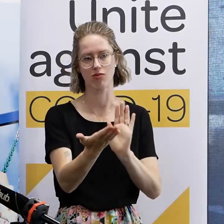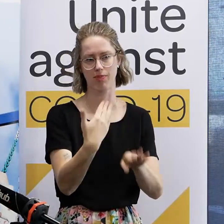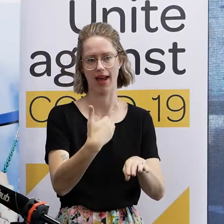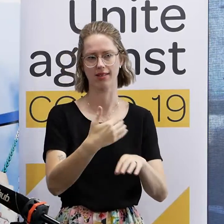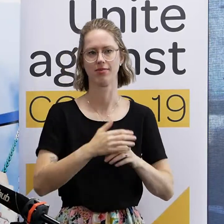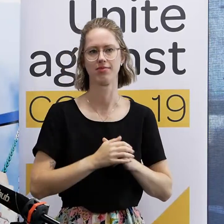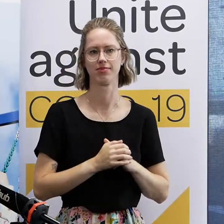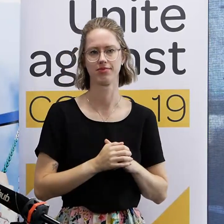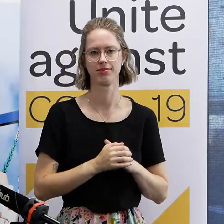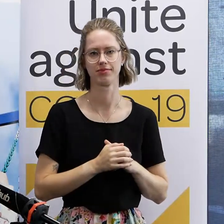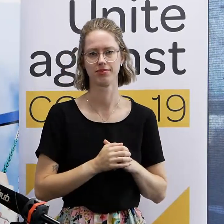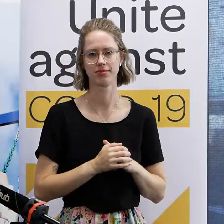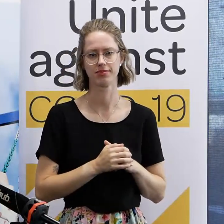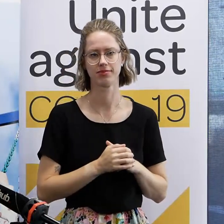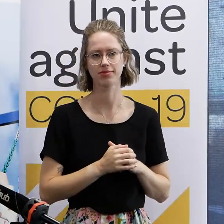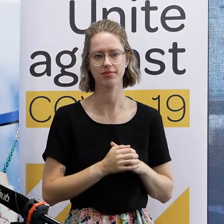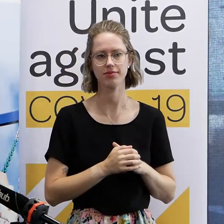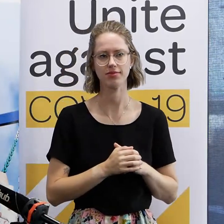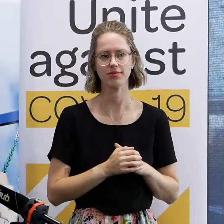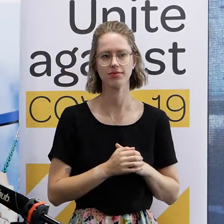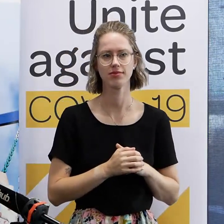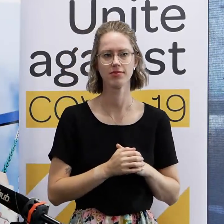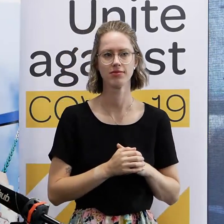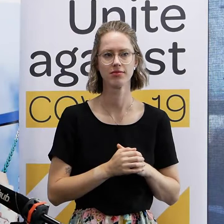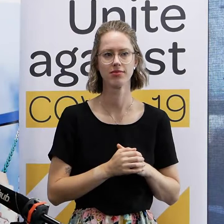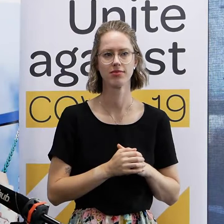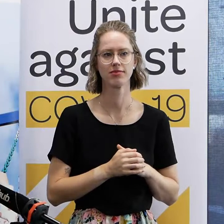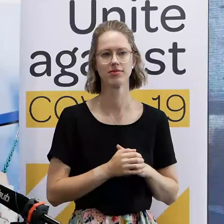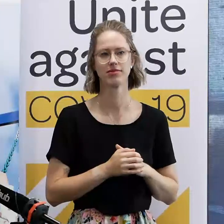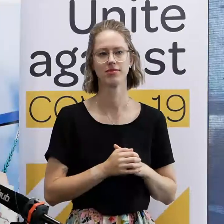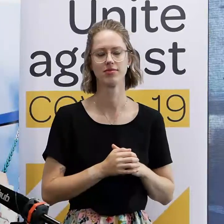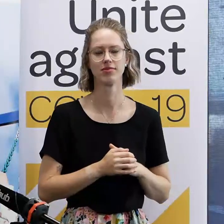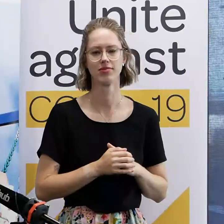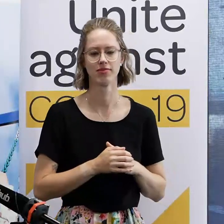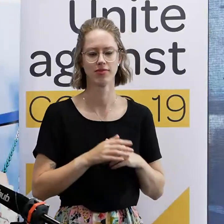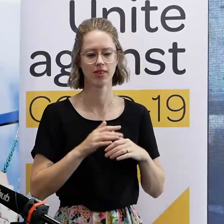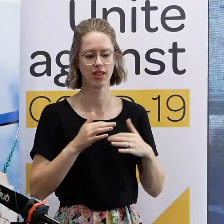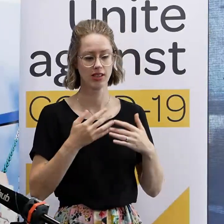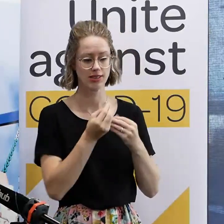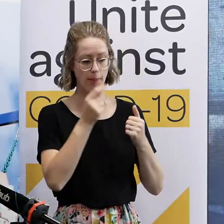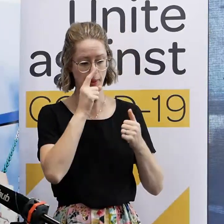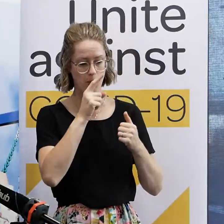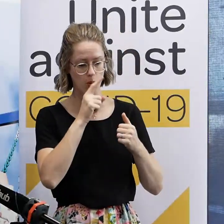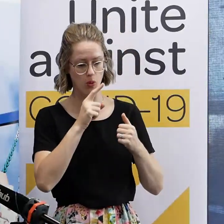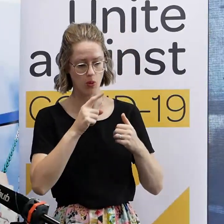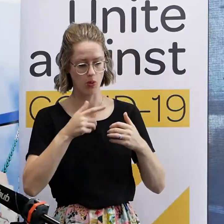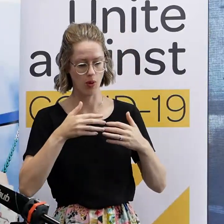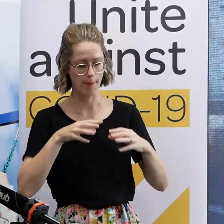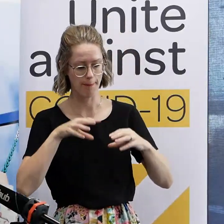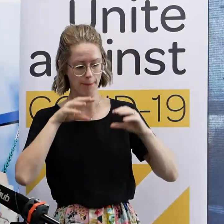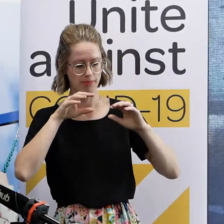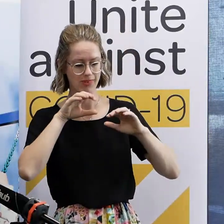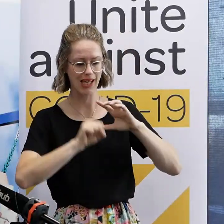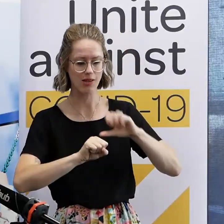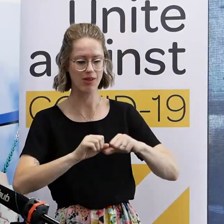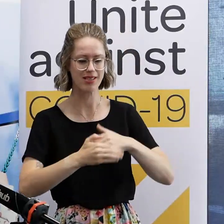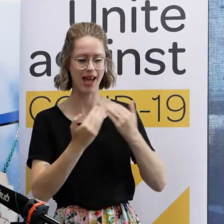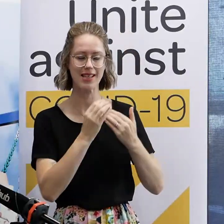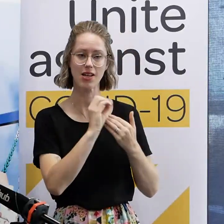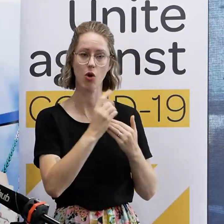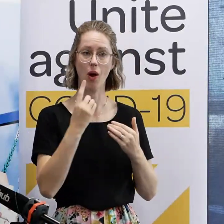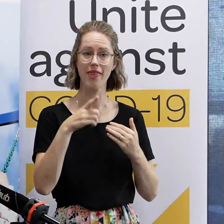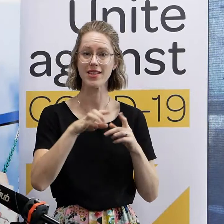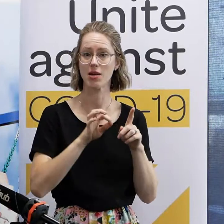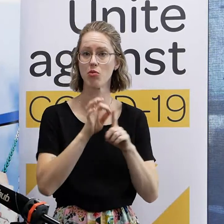So in my mind, actually, those ones we wouldn't have picked up till day 3. So the fact we're picking them up on day 01 is an improvement